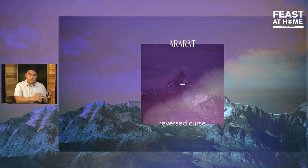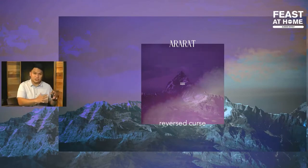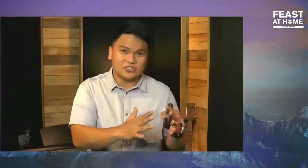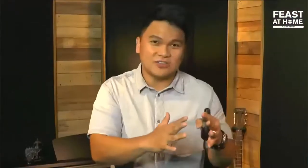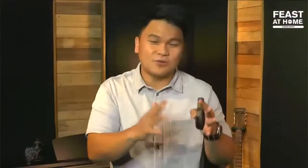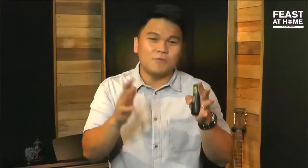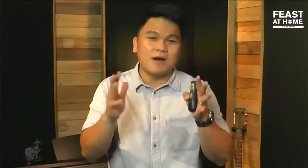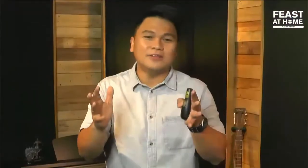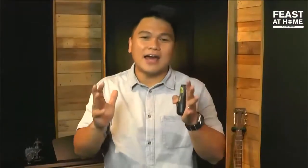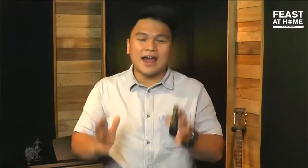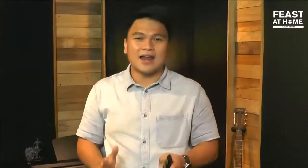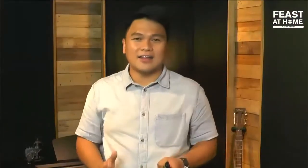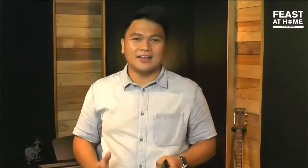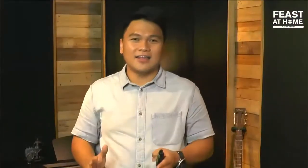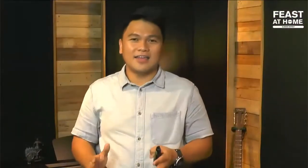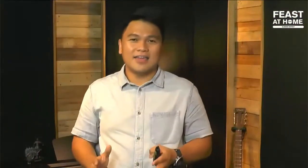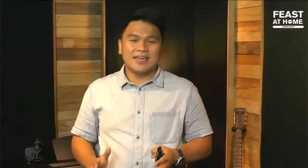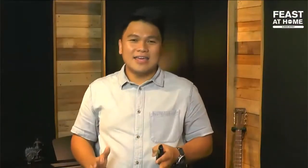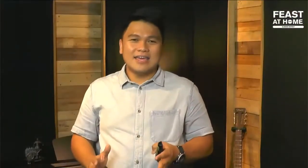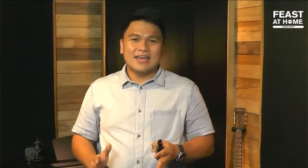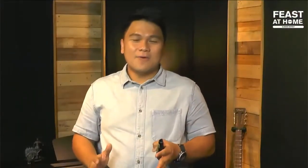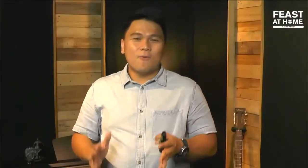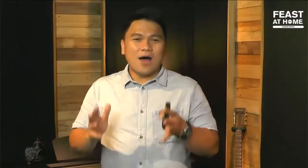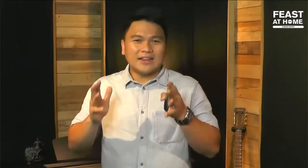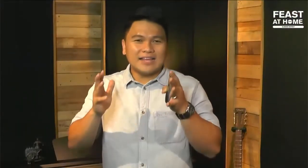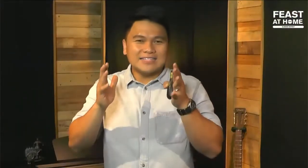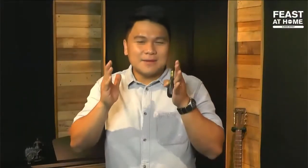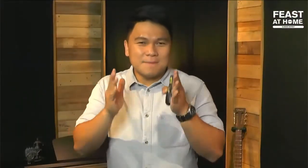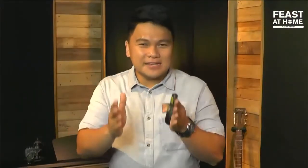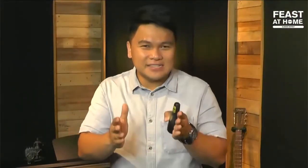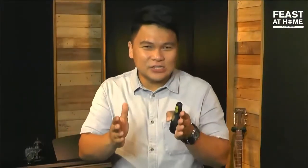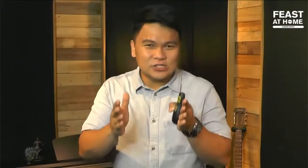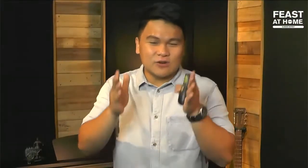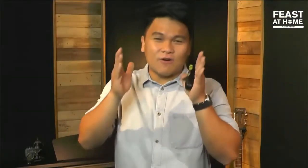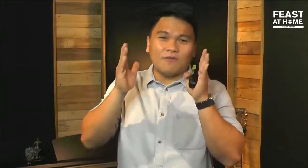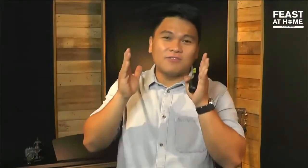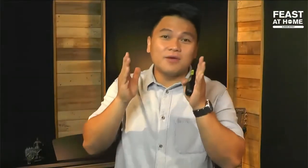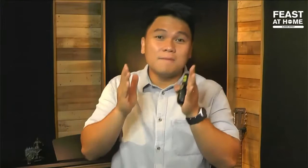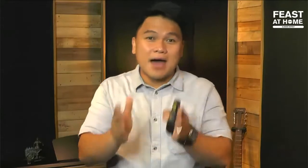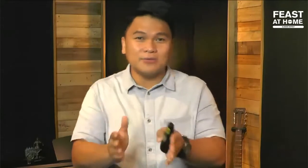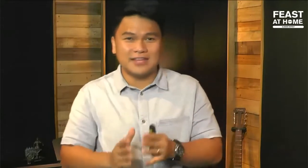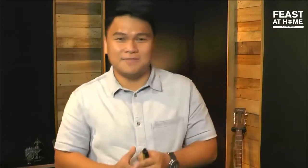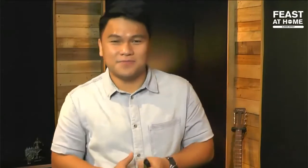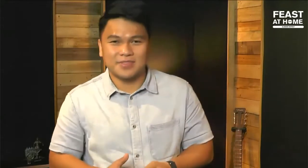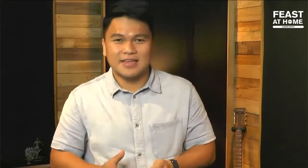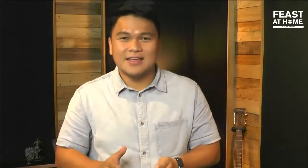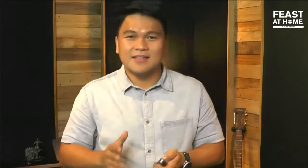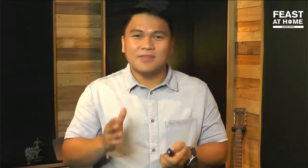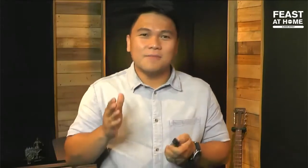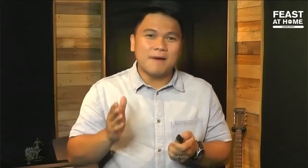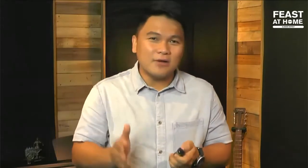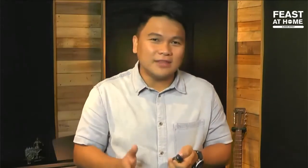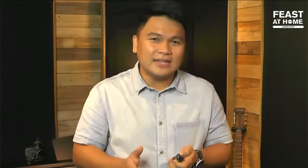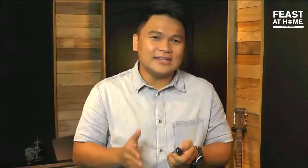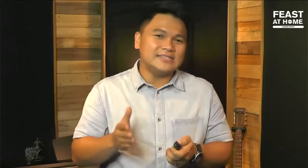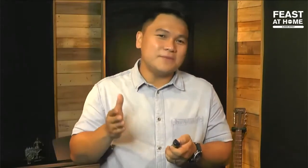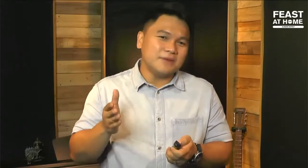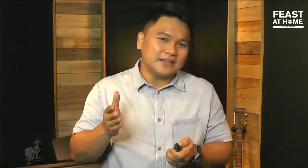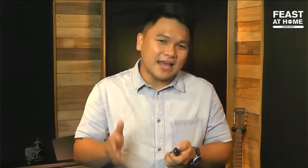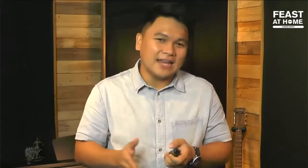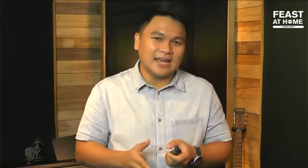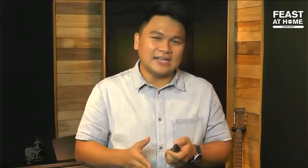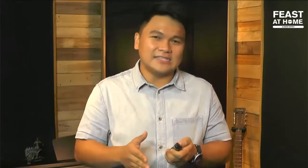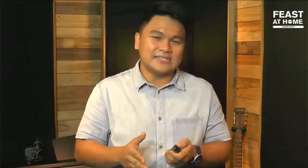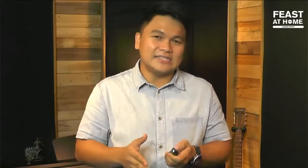the curse through Mount Ararat. What is the message of the mountain. The mountain is